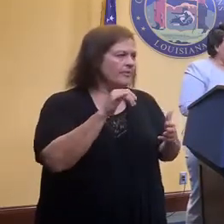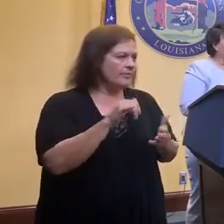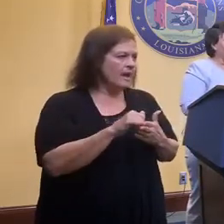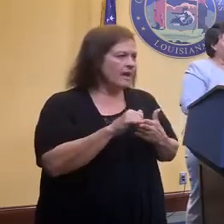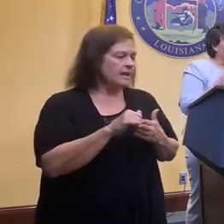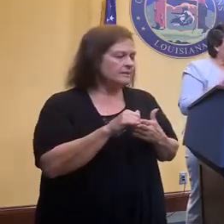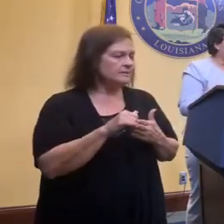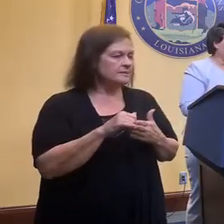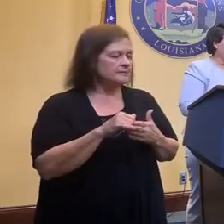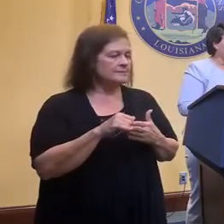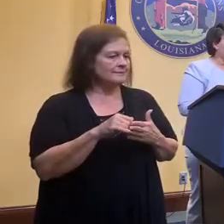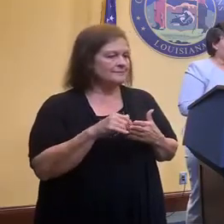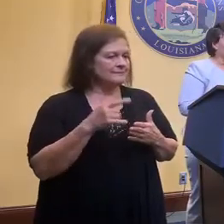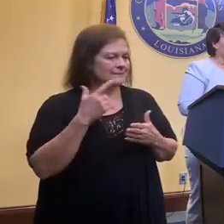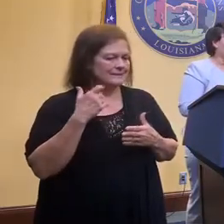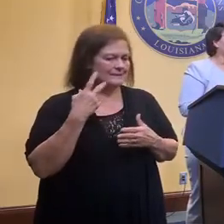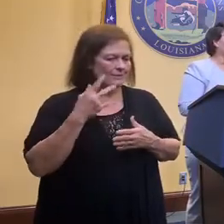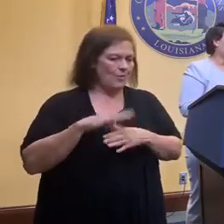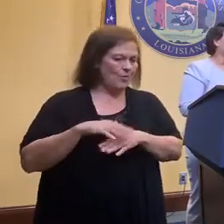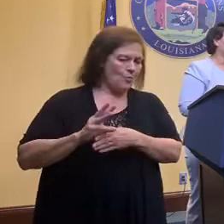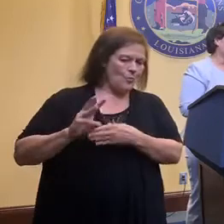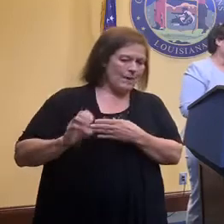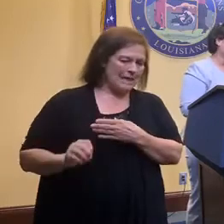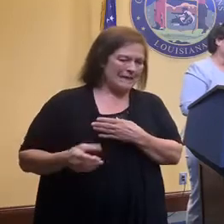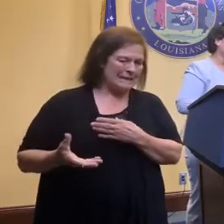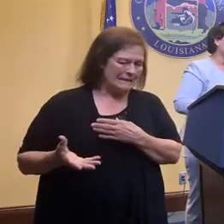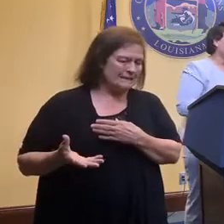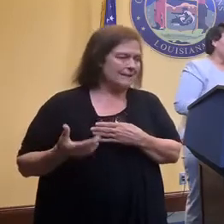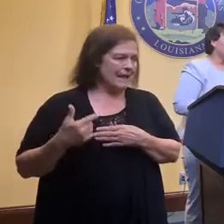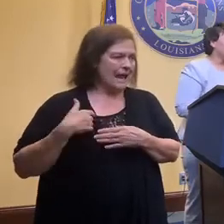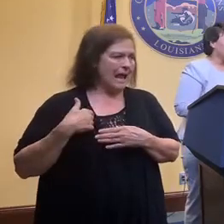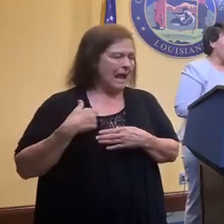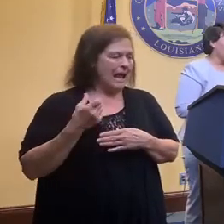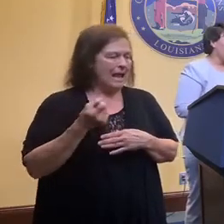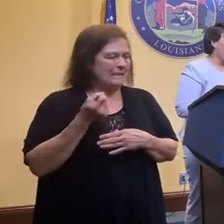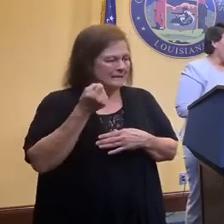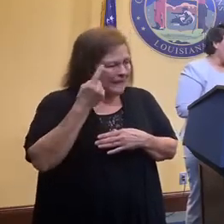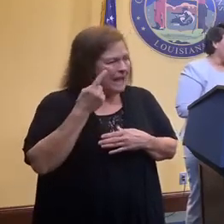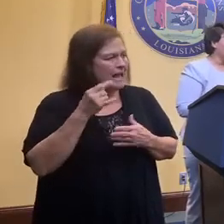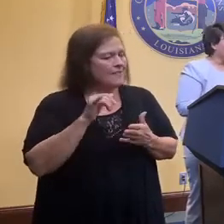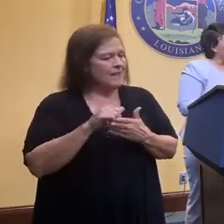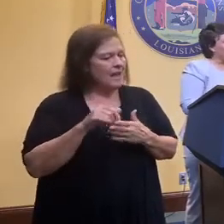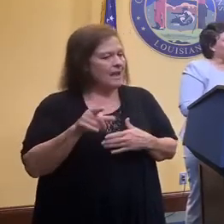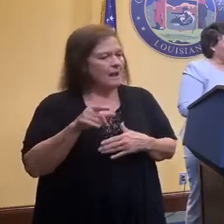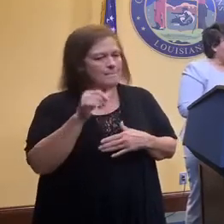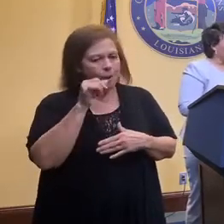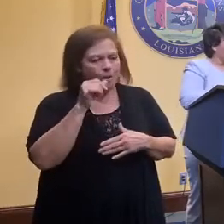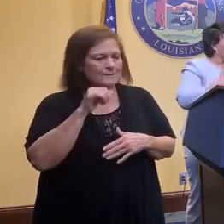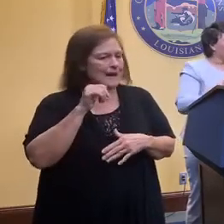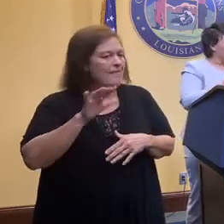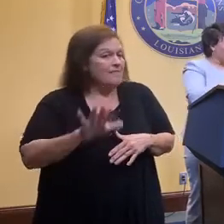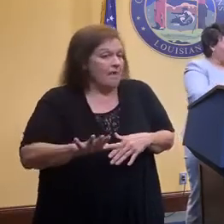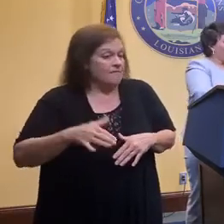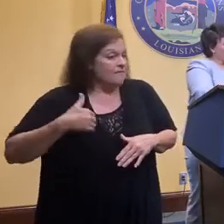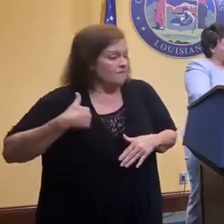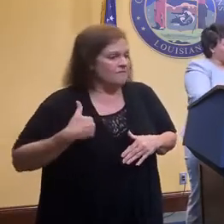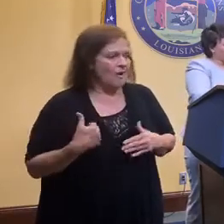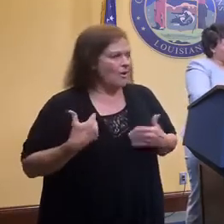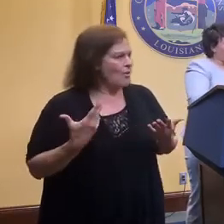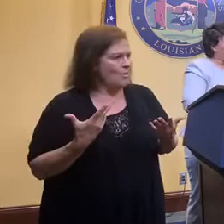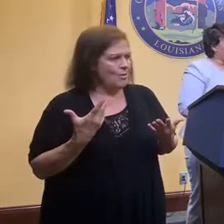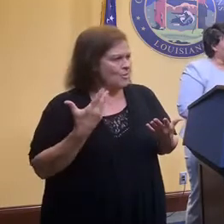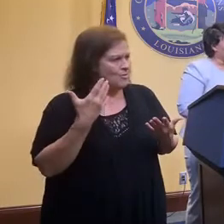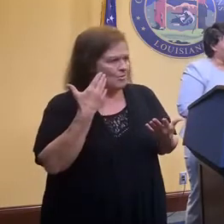the weekend, and it's very difficult. And I also understand, that the bars, it's not their fault either, meaning what